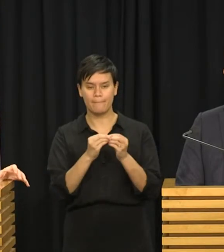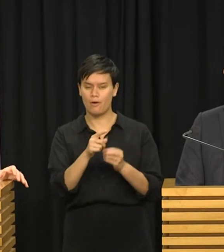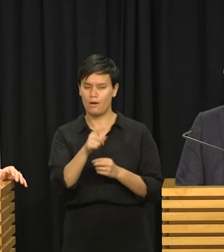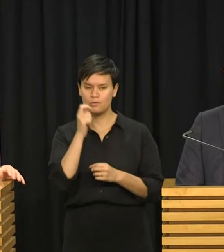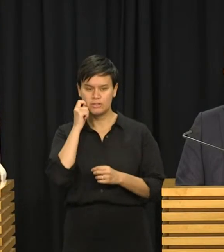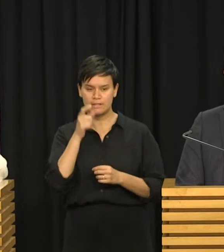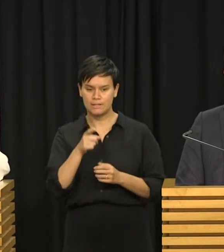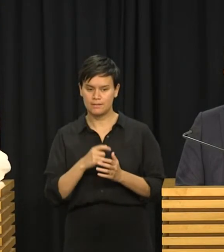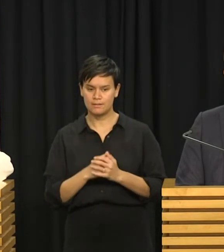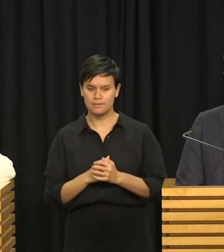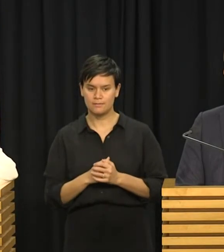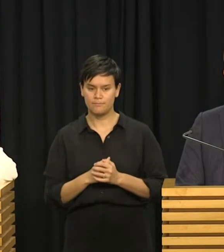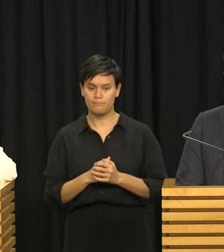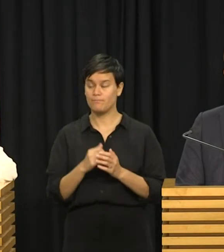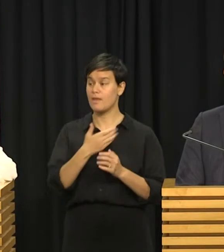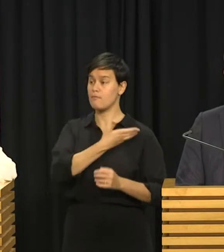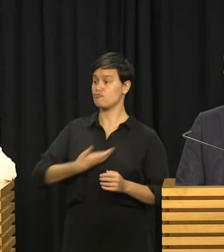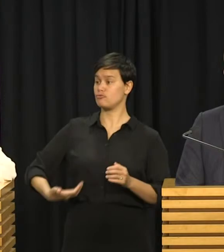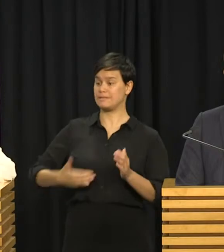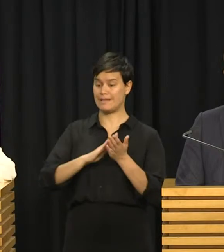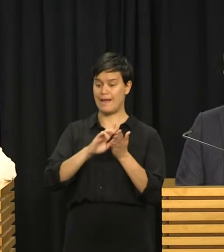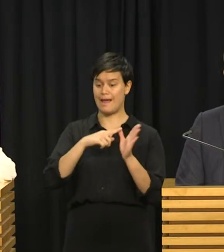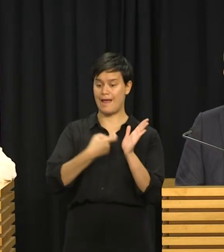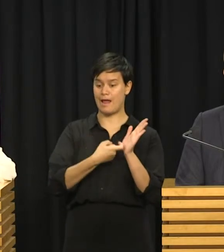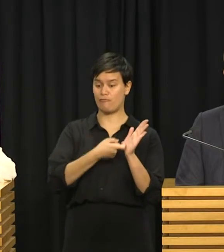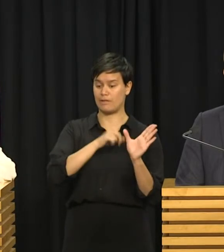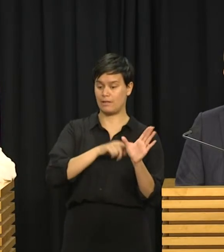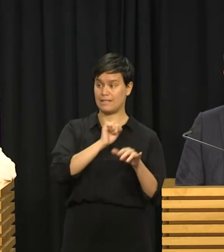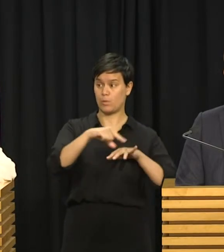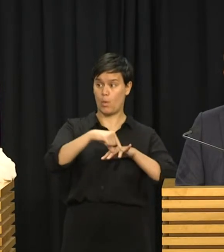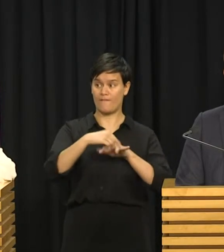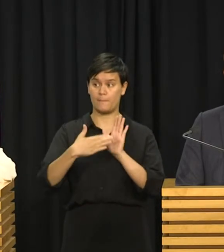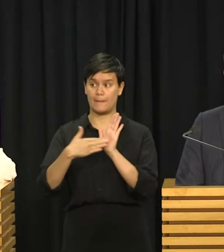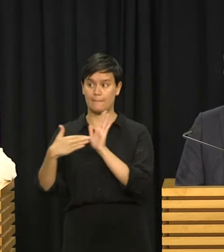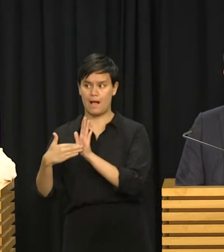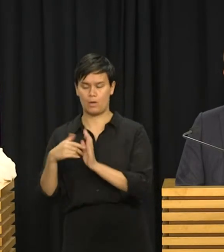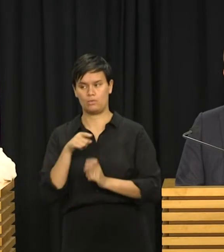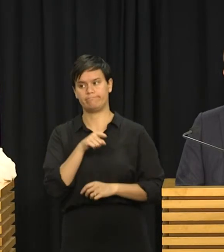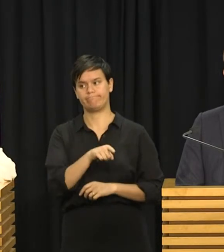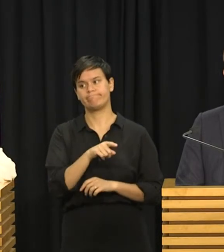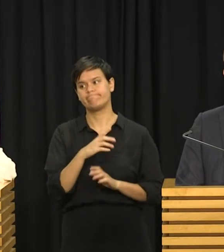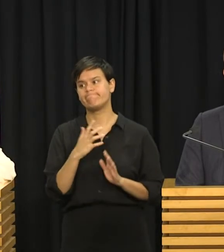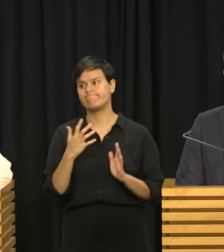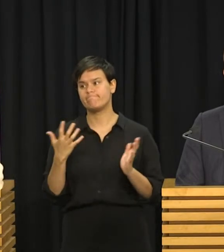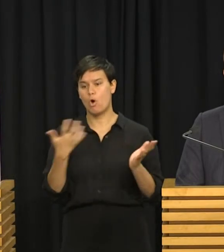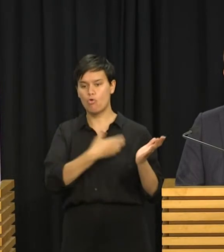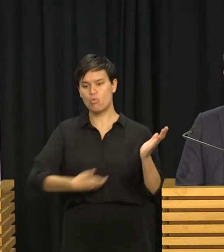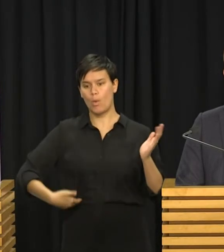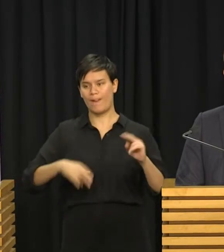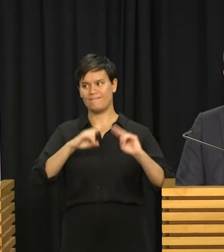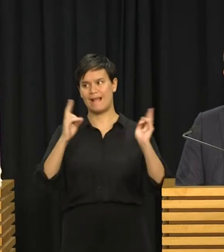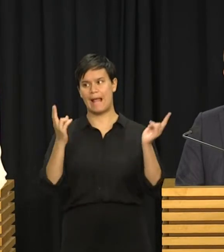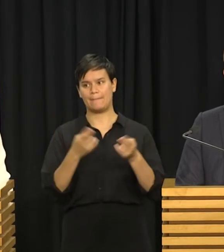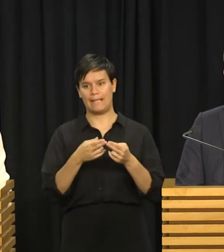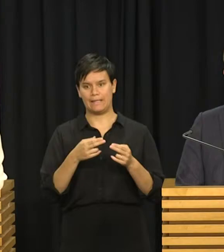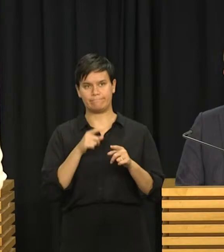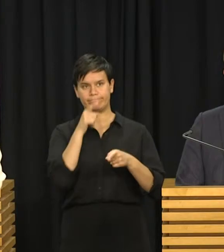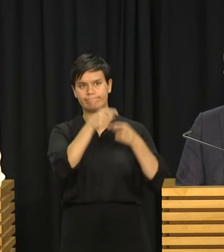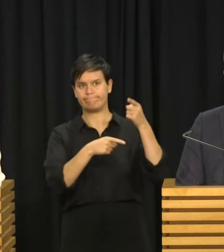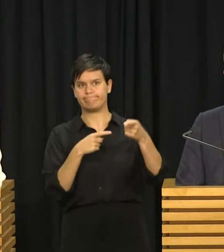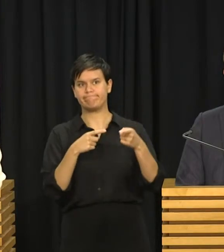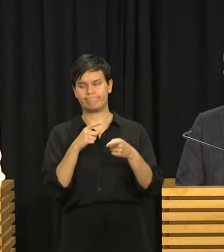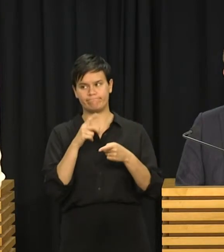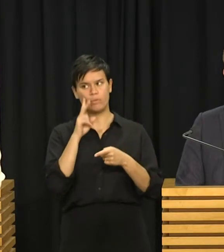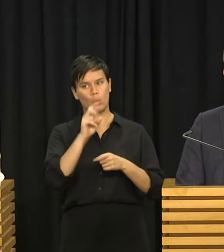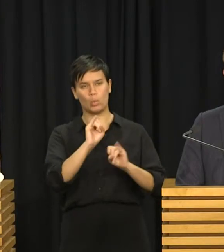front. Harry and Meghan, it does sound like a pretty disturbing picture of the royal family that they're painting. Did they